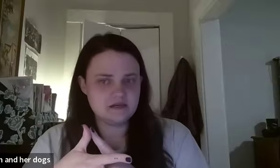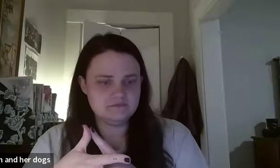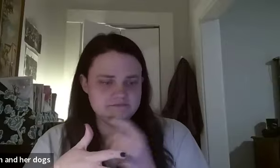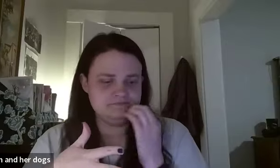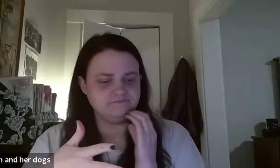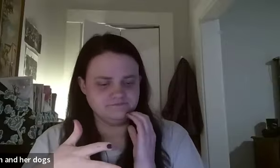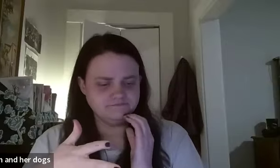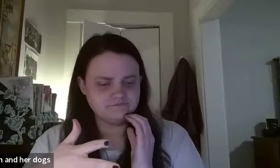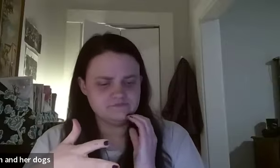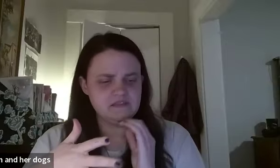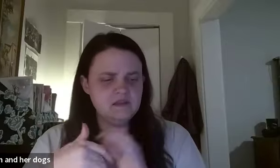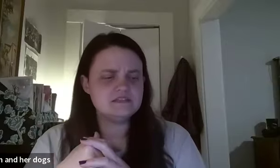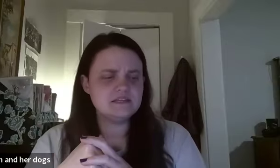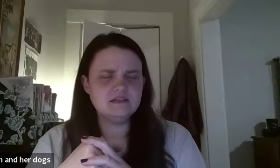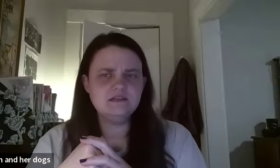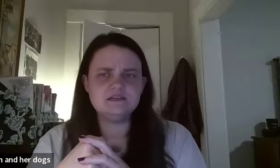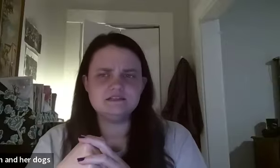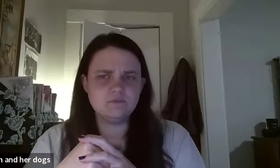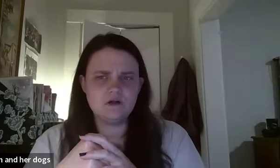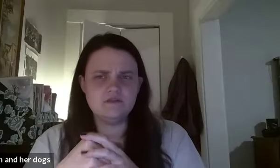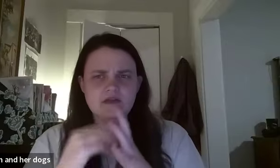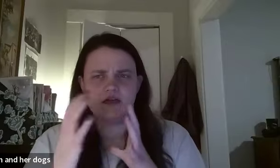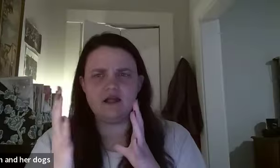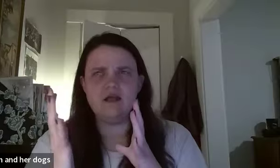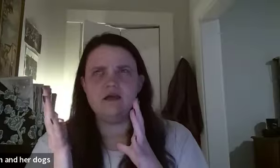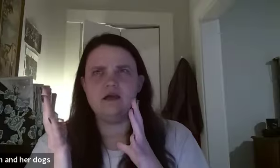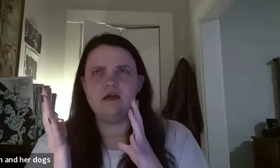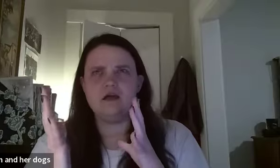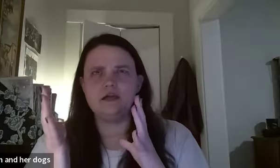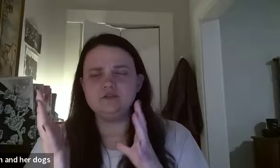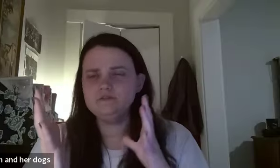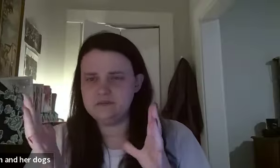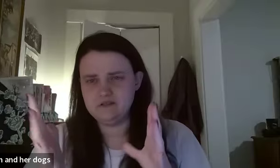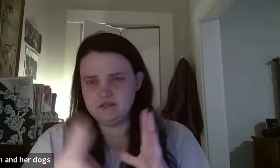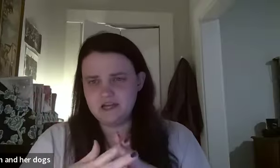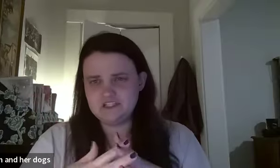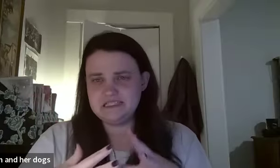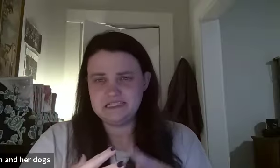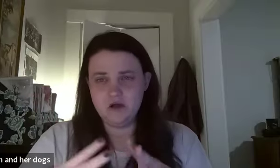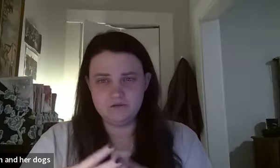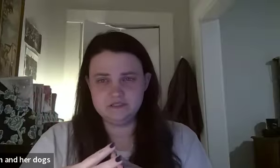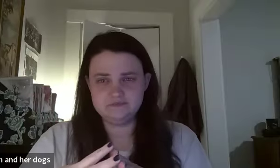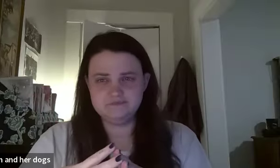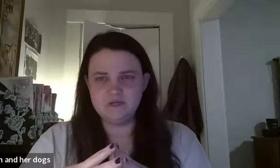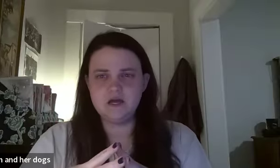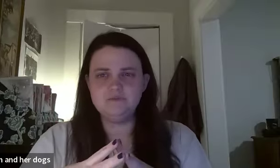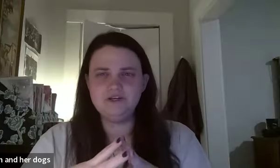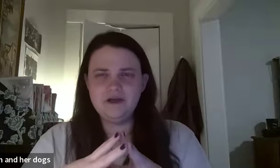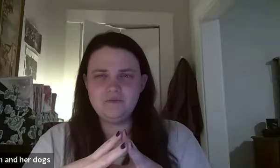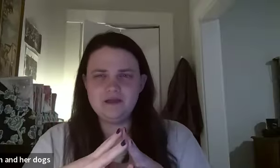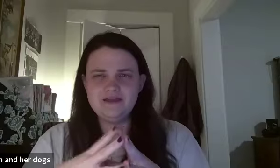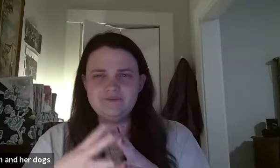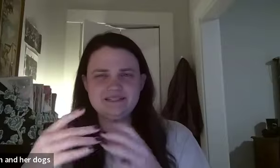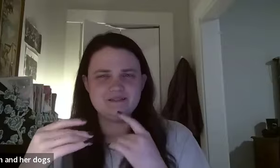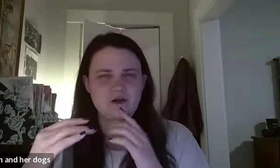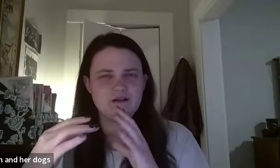second. Second is one that I don't typically actually see often. You know how when we talk